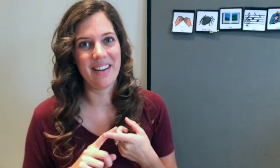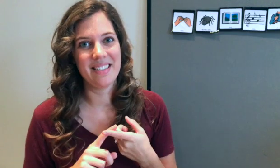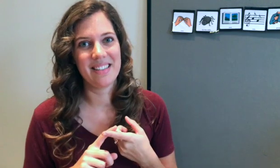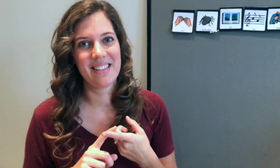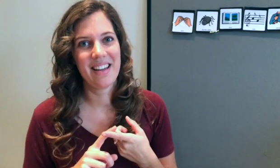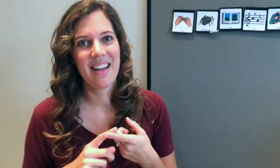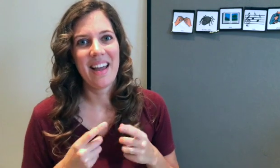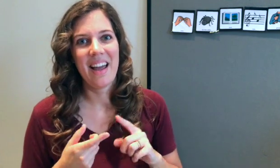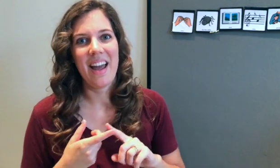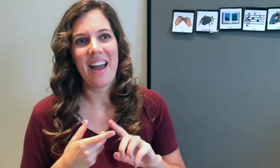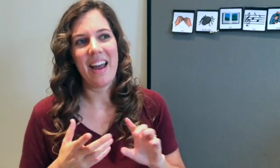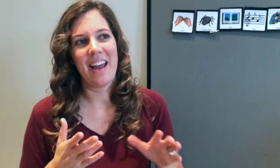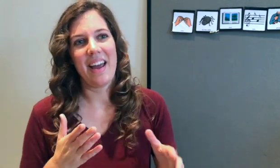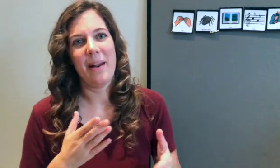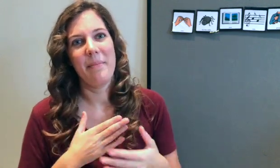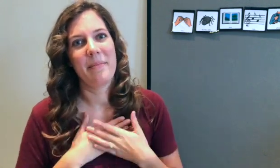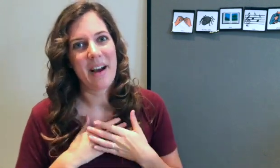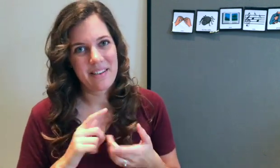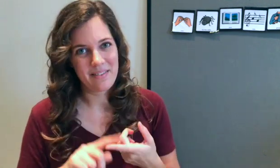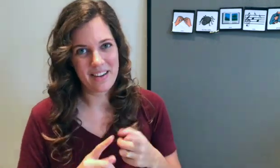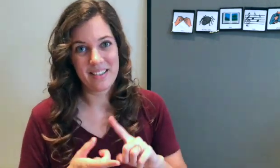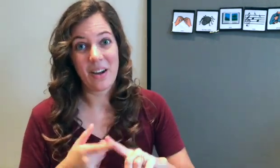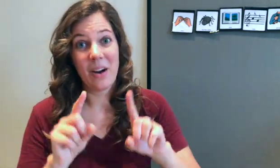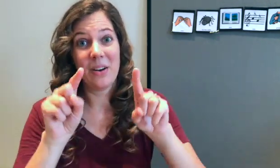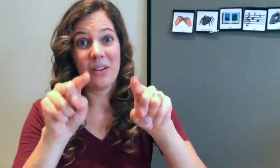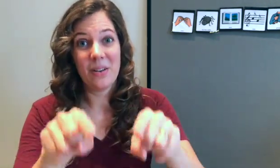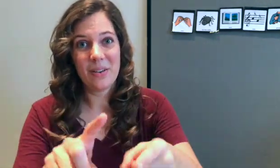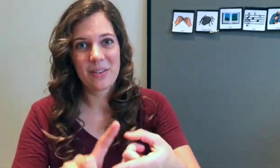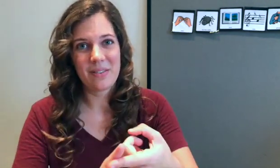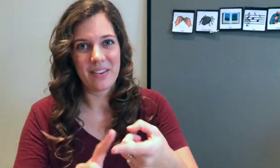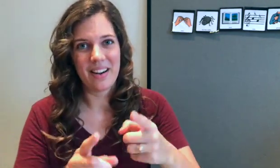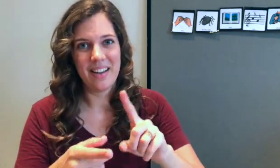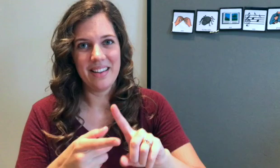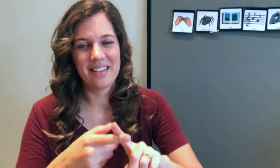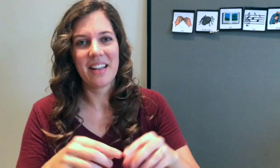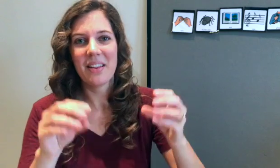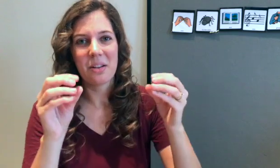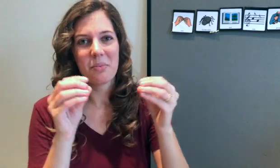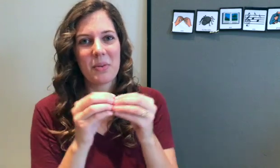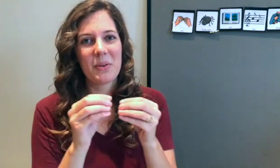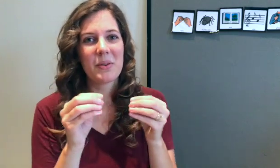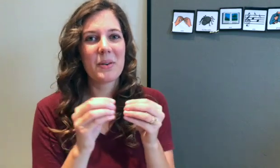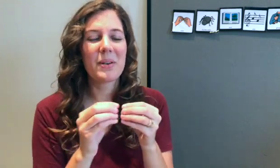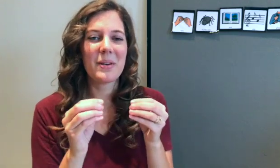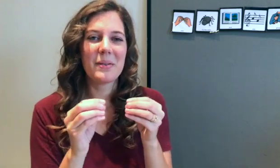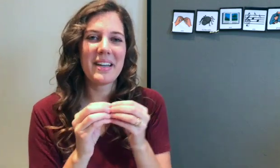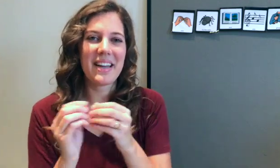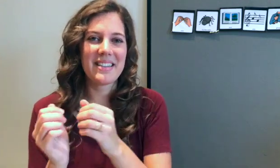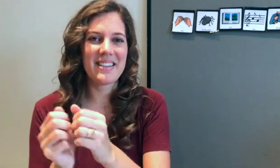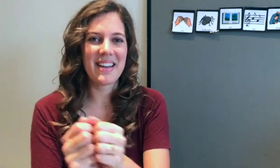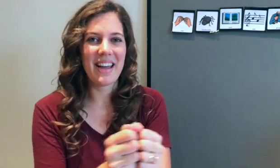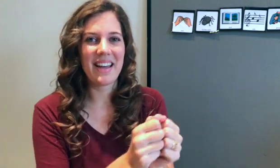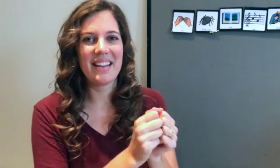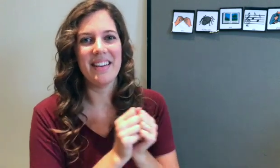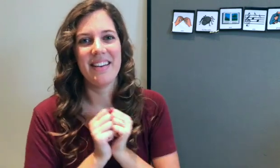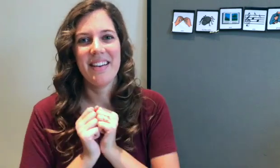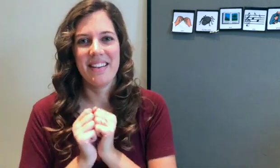friends, and my friends are your friends. The more we get together,